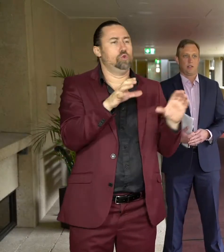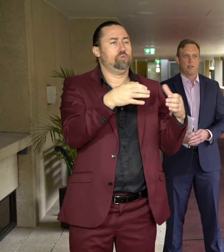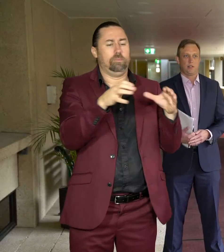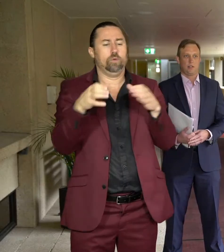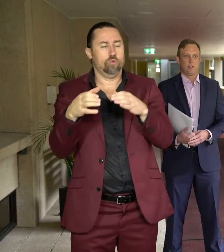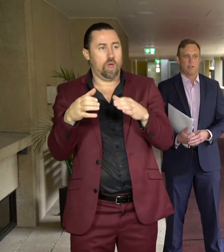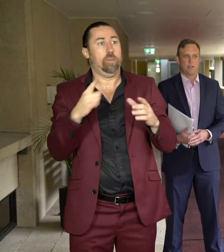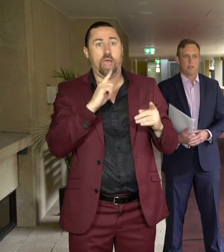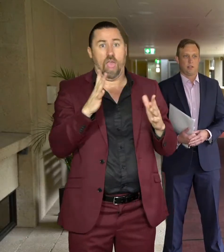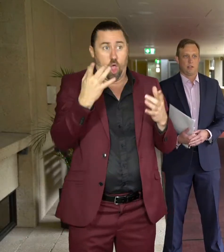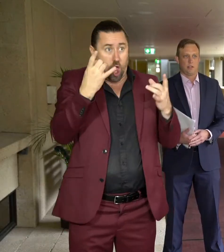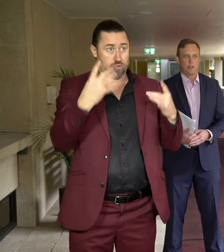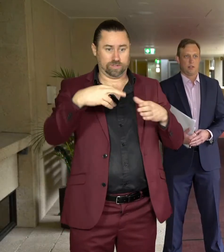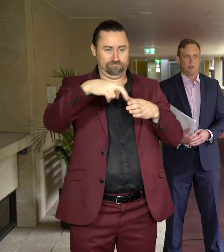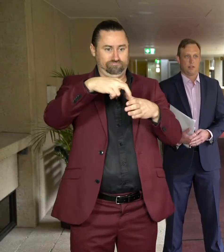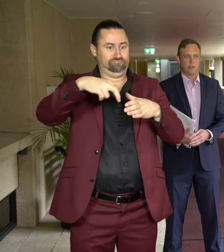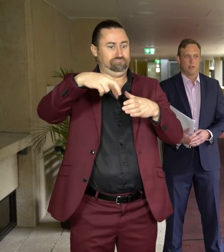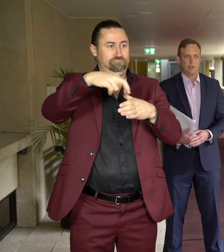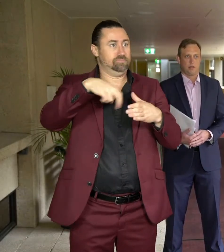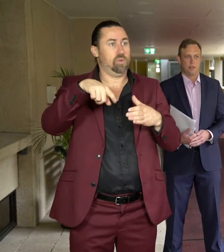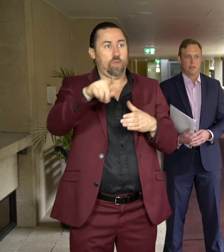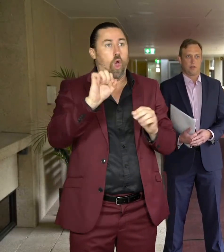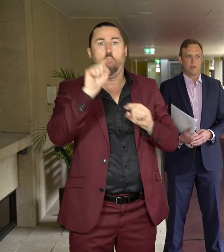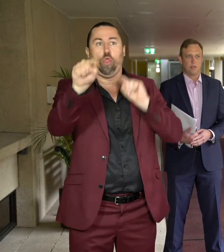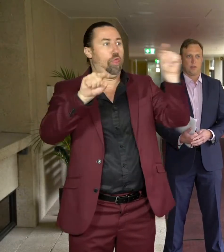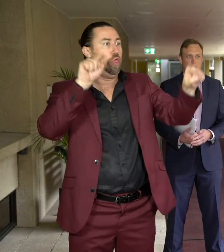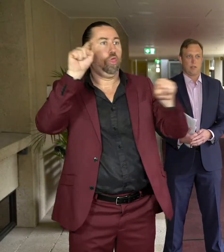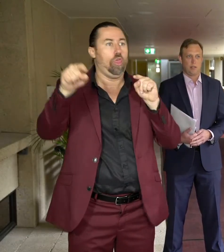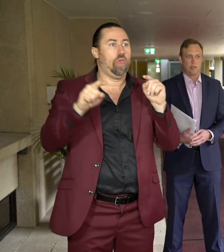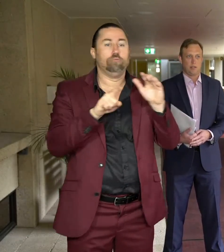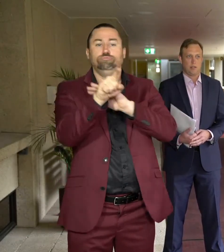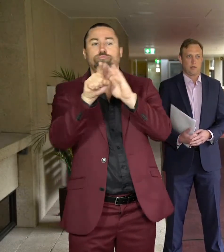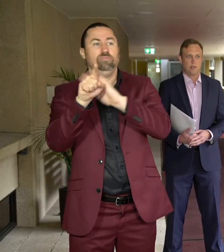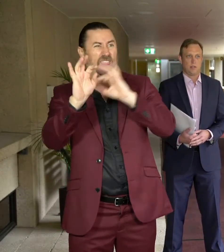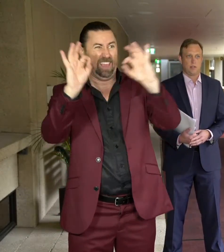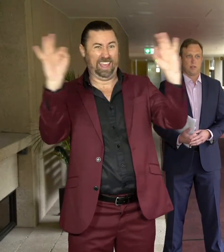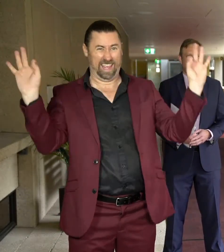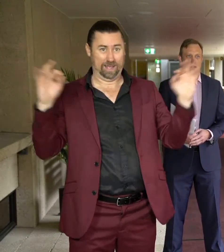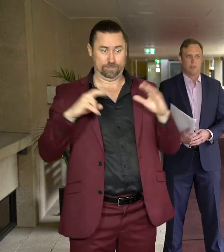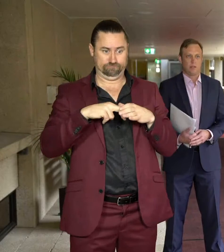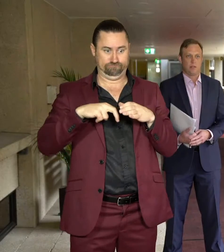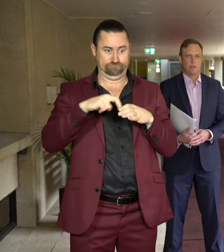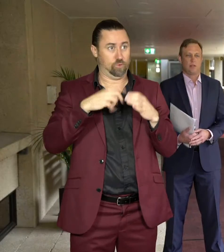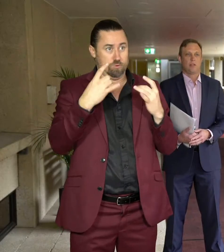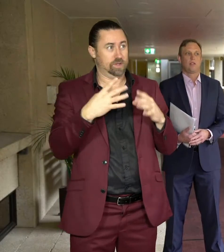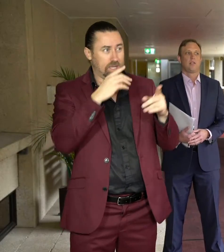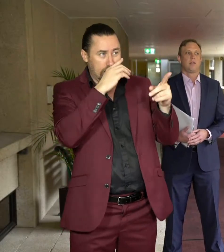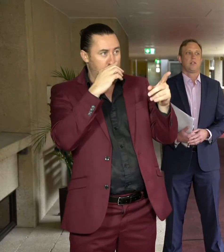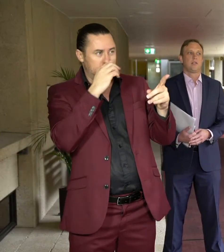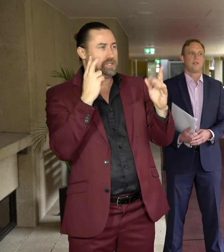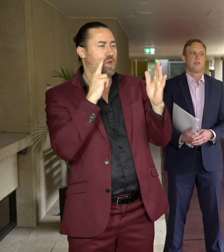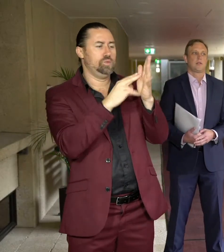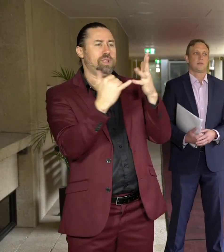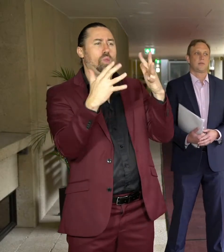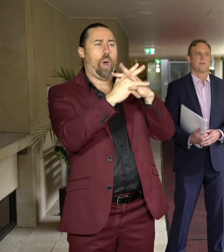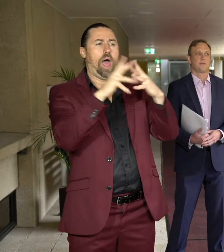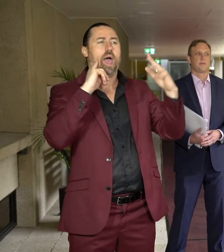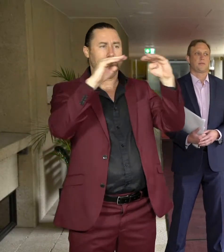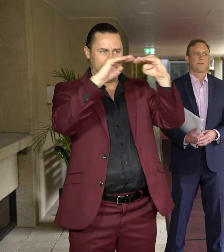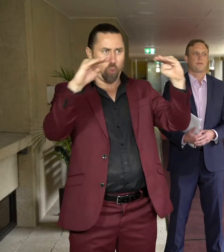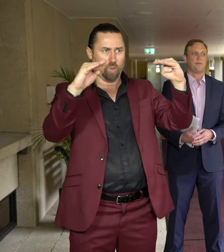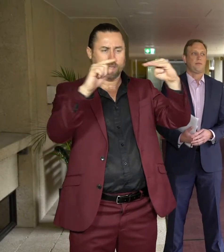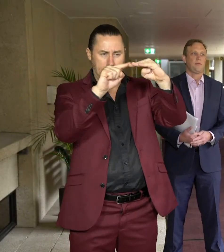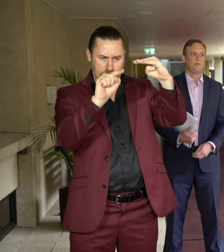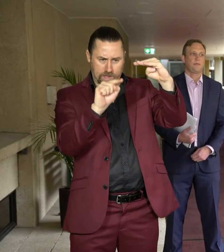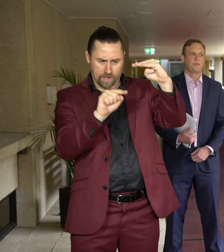and be there. So they've been in quarantine their entire infectious period. How far south in New South Wales are required to get to